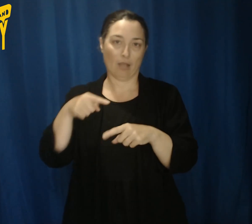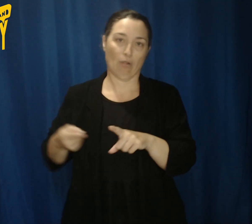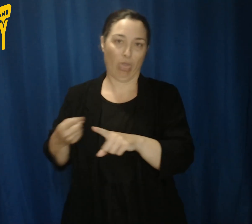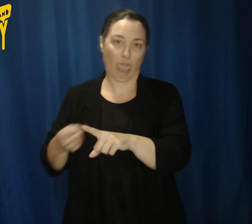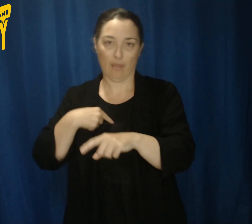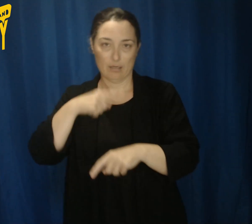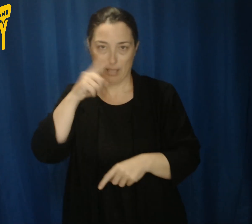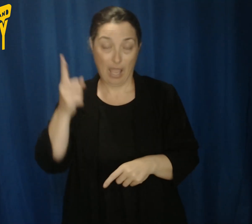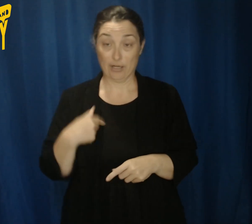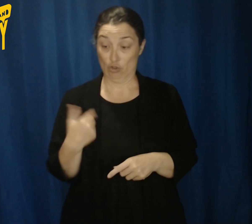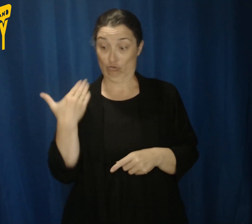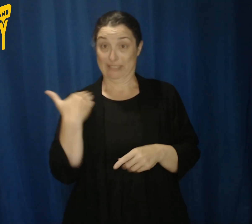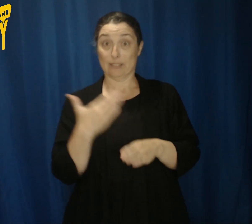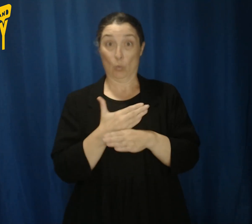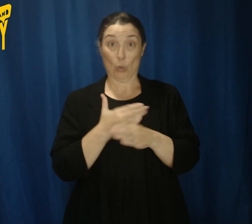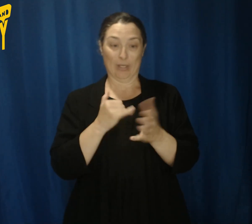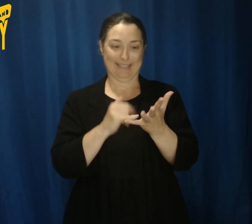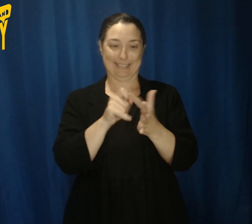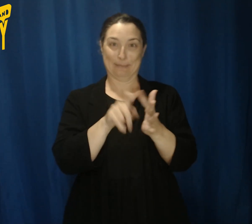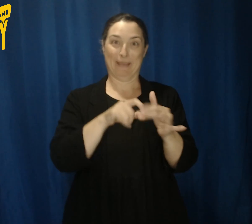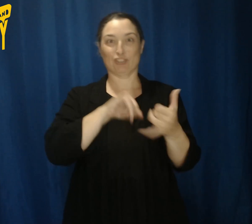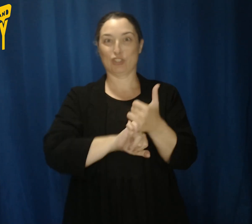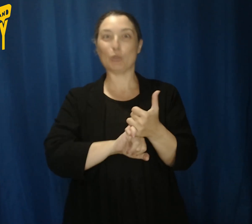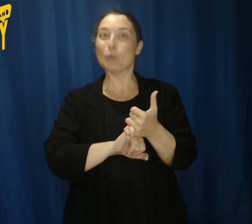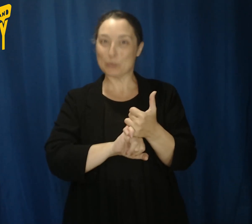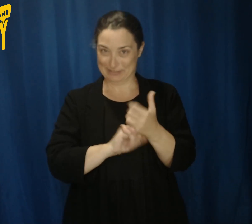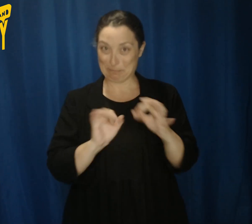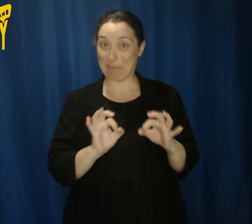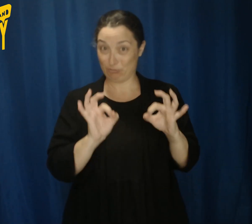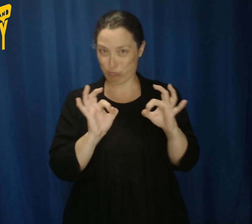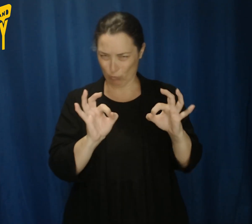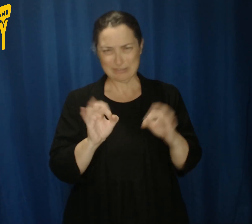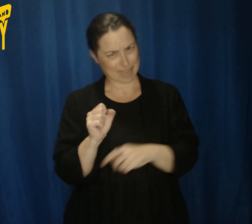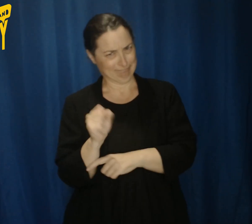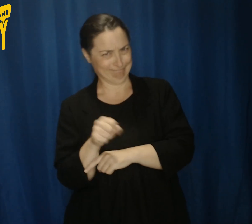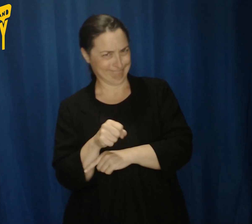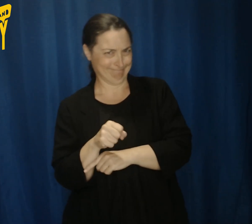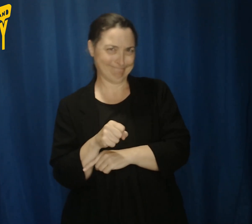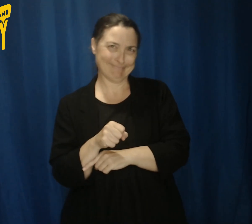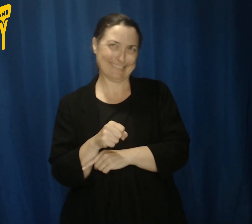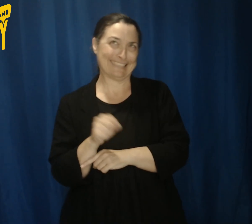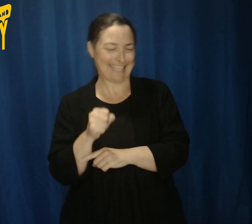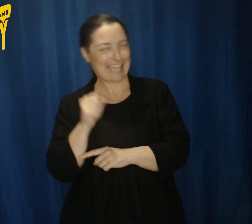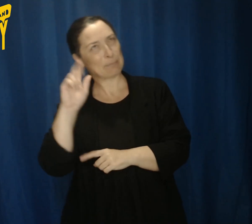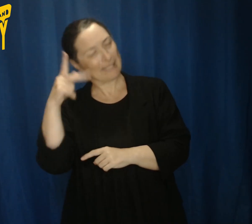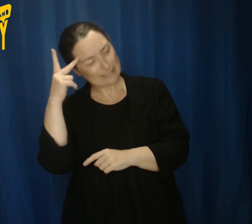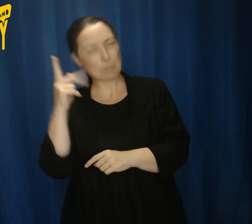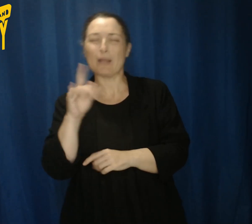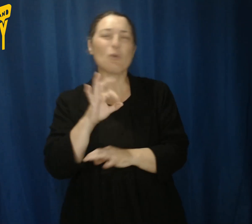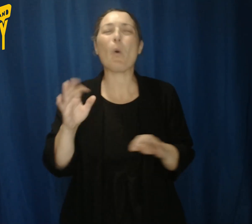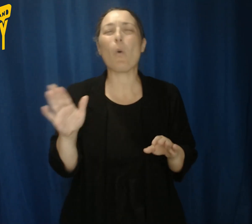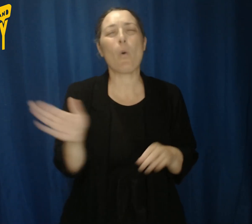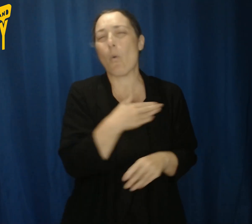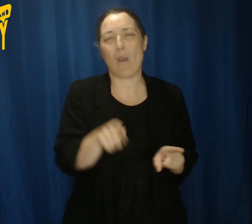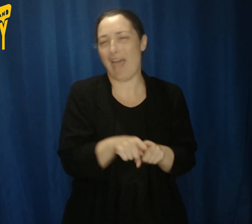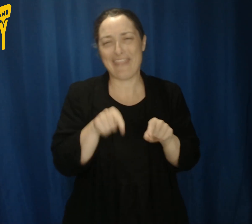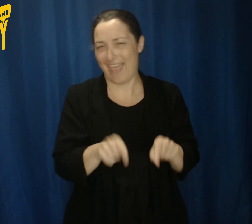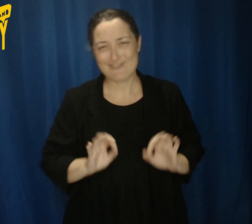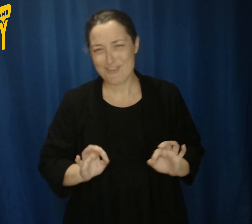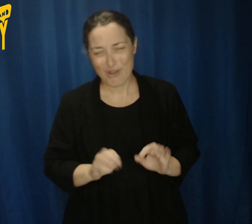Specials, yes, is very heavily and obviously political. But not all my work's like that. And I would still argue there's